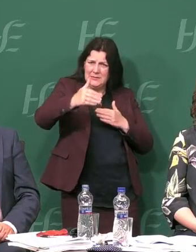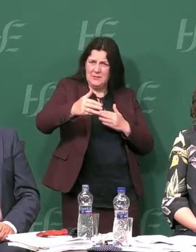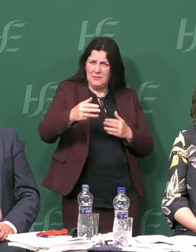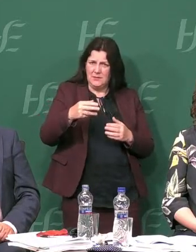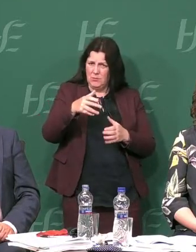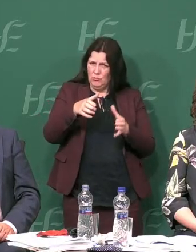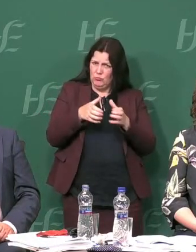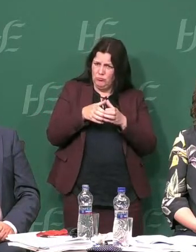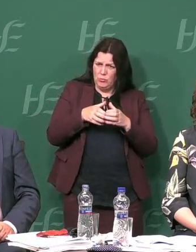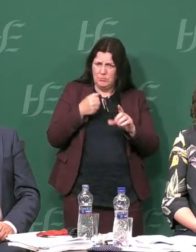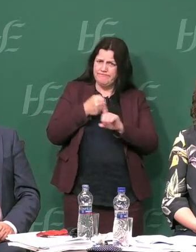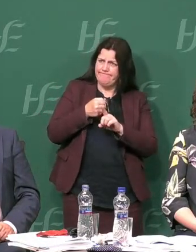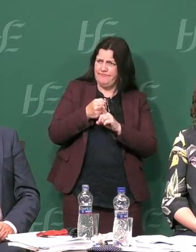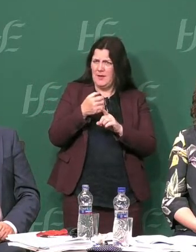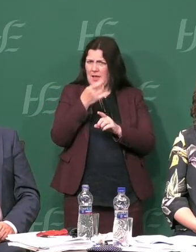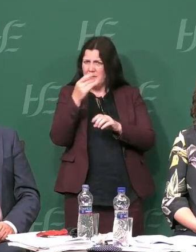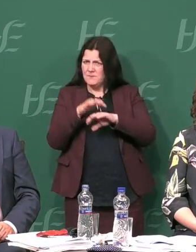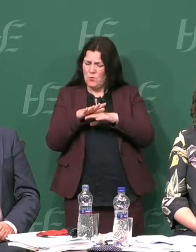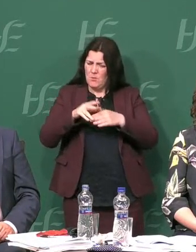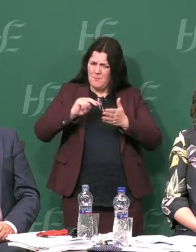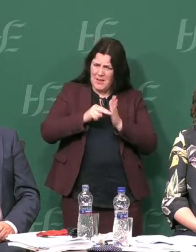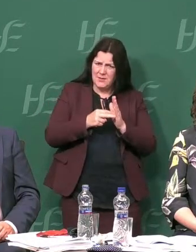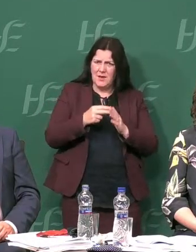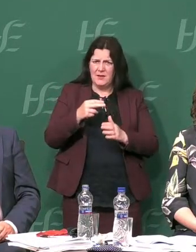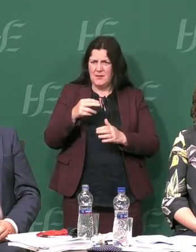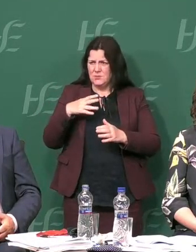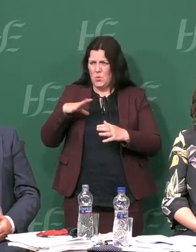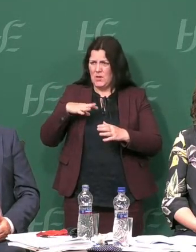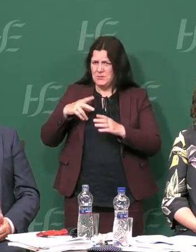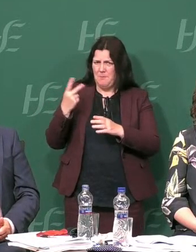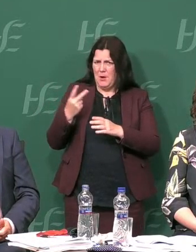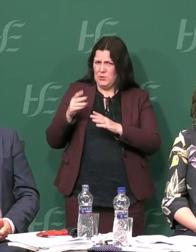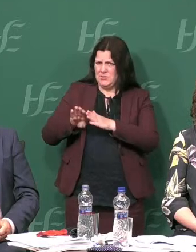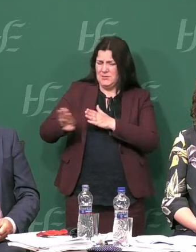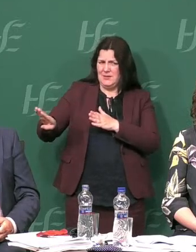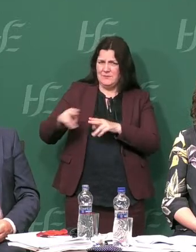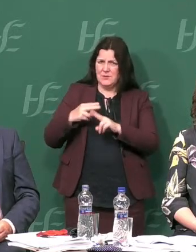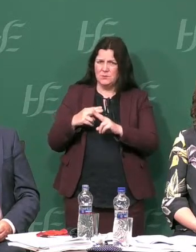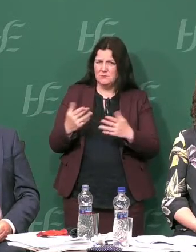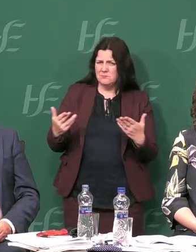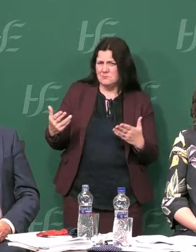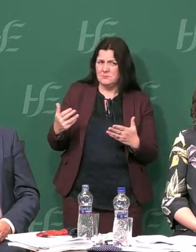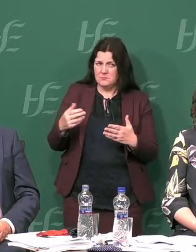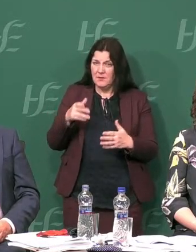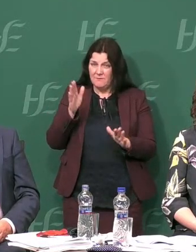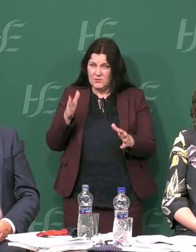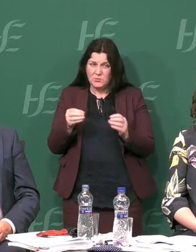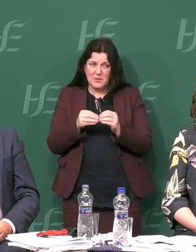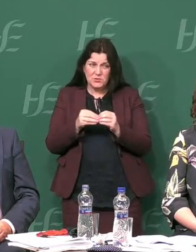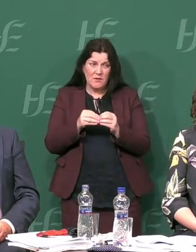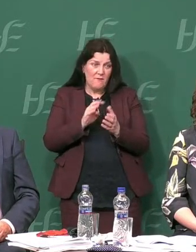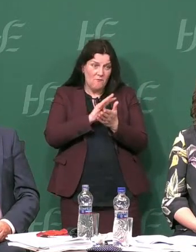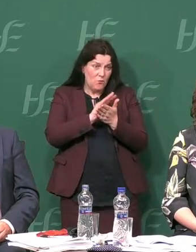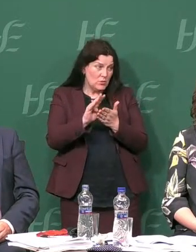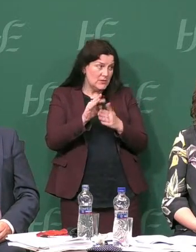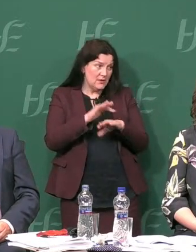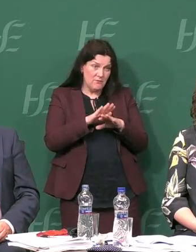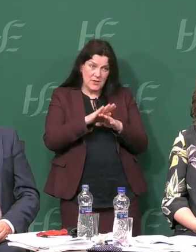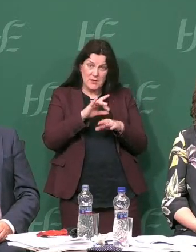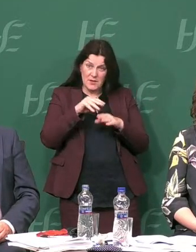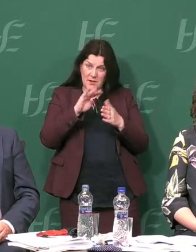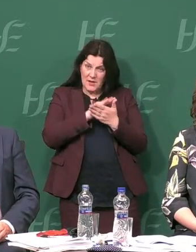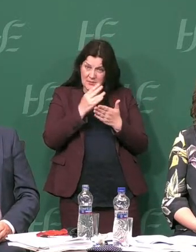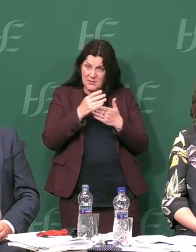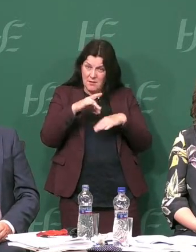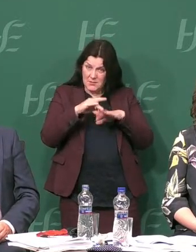they go forward and how partners are not excluded in any circumstances. Obviously, you've mentioned there that I think 14 of the 19 hospitals will be compliant